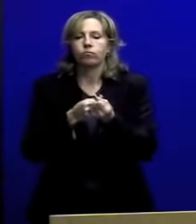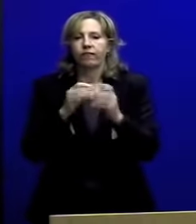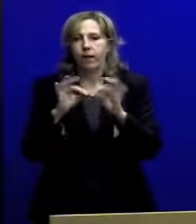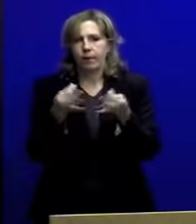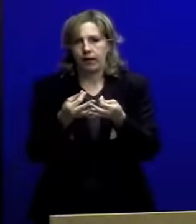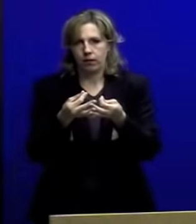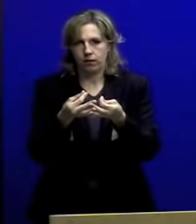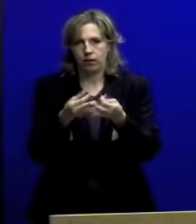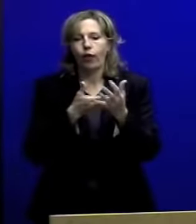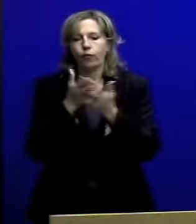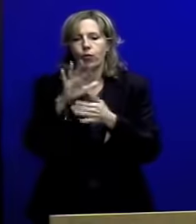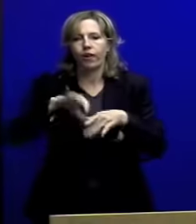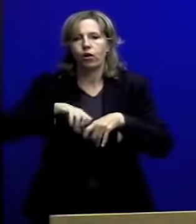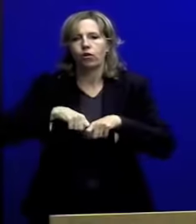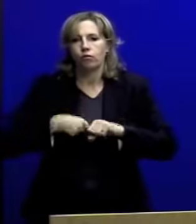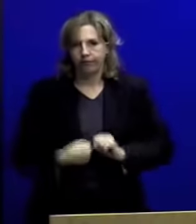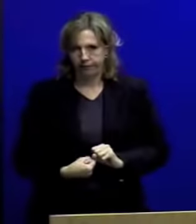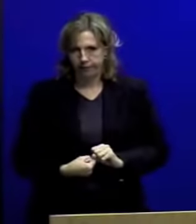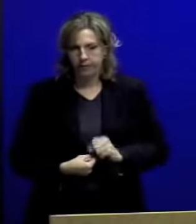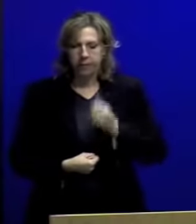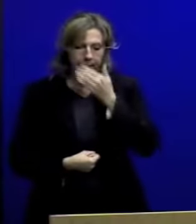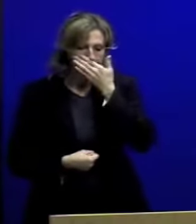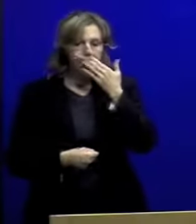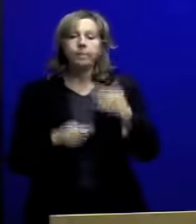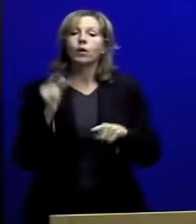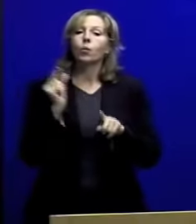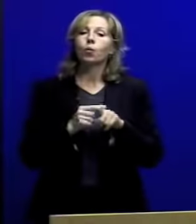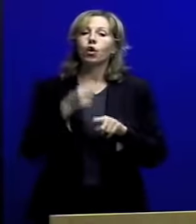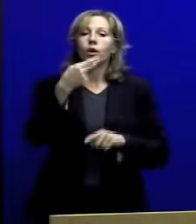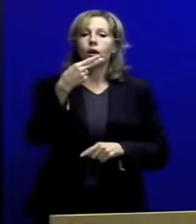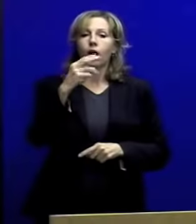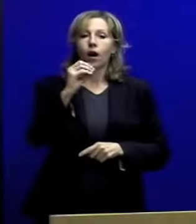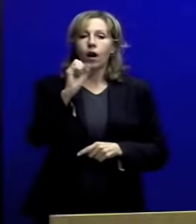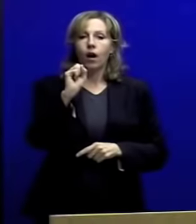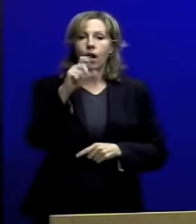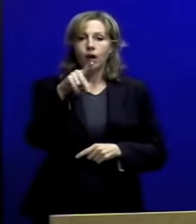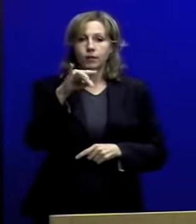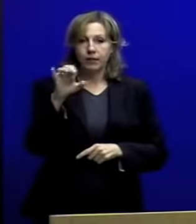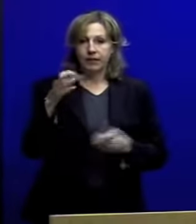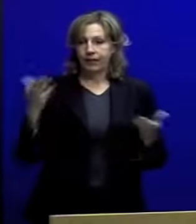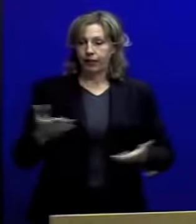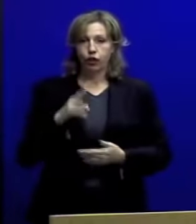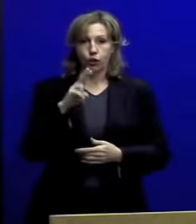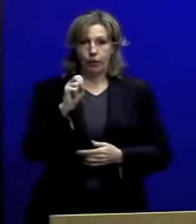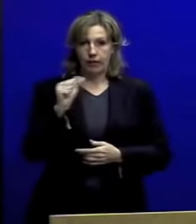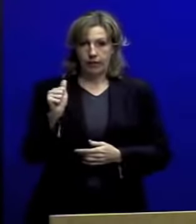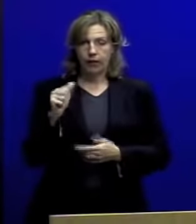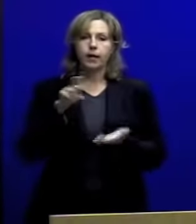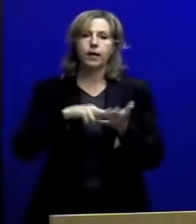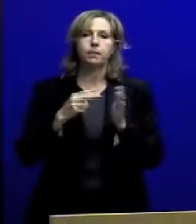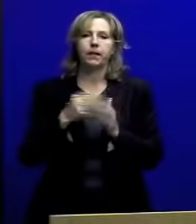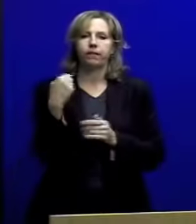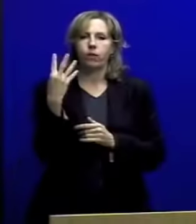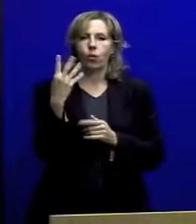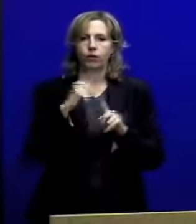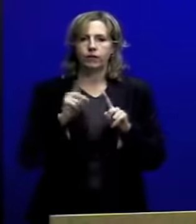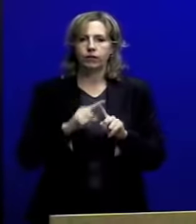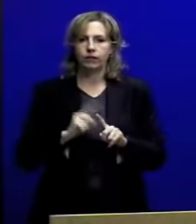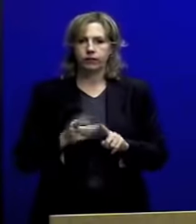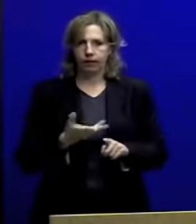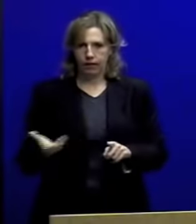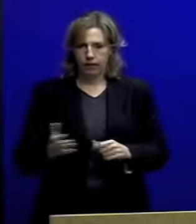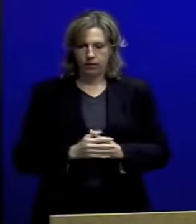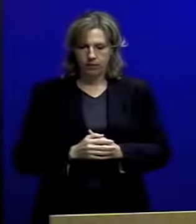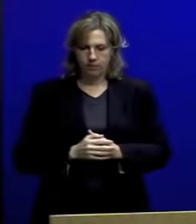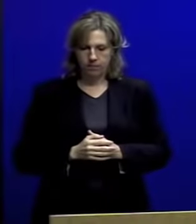Now, the term hospice in the United States has 4 distinct meanings. I hope you have the sense that the